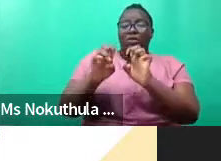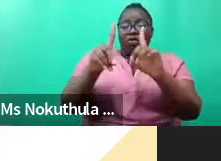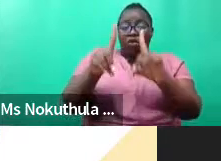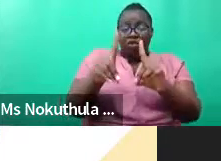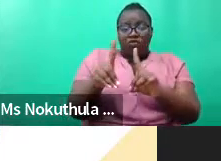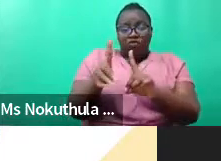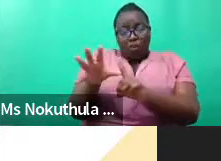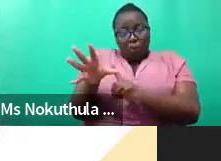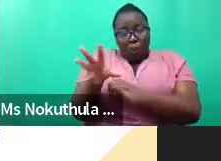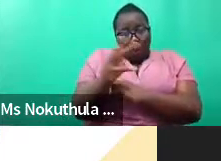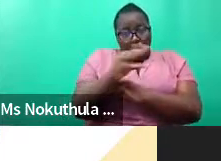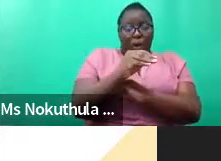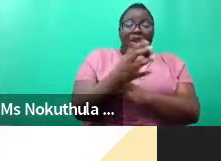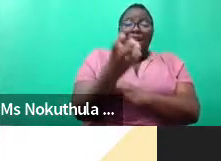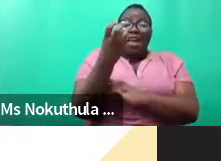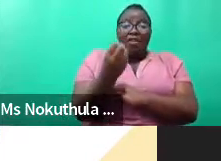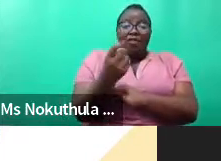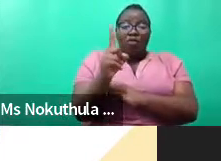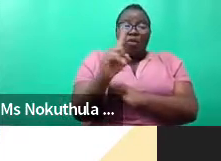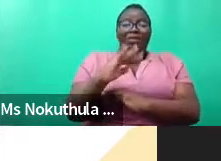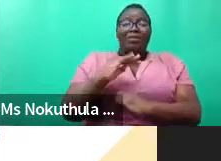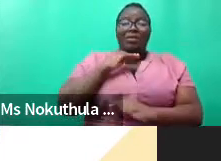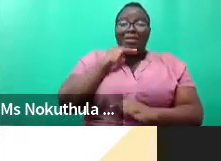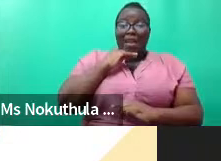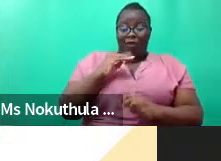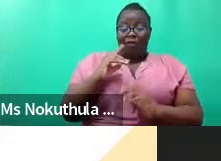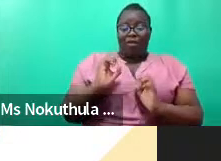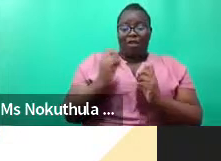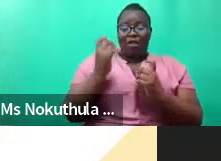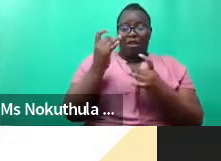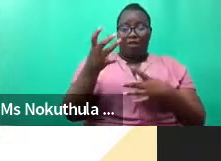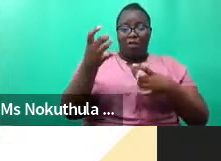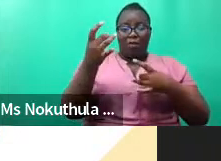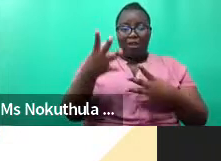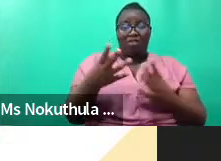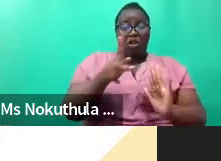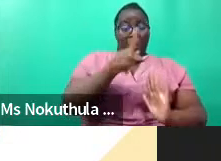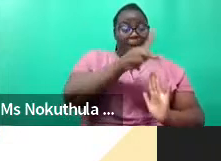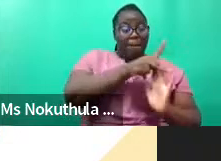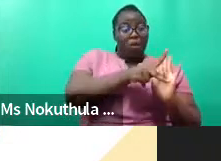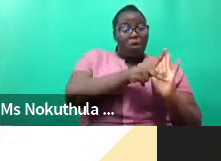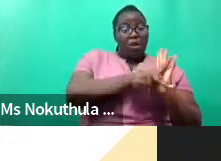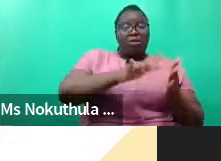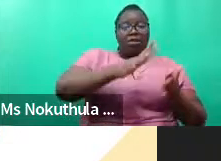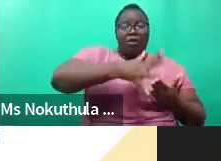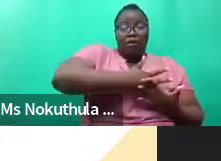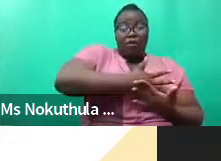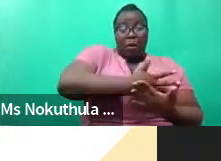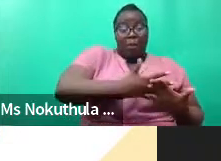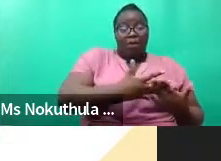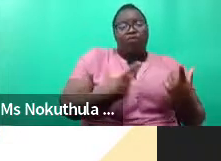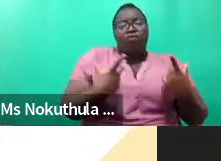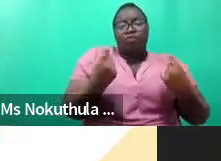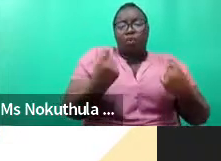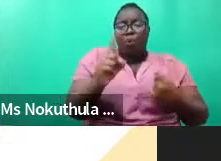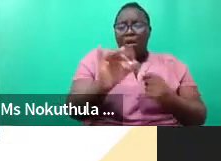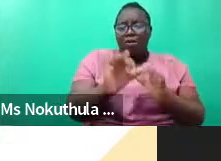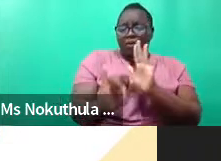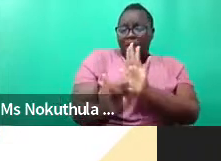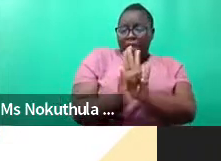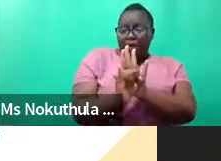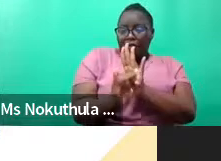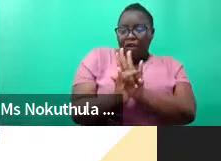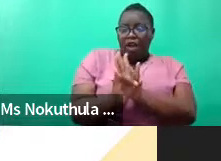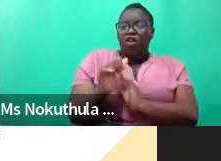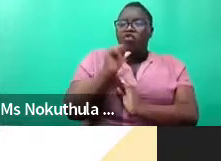have sufficient information in the policy frameworks to identify not just the